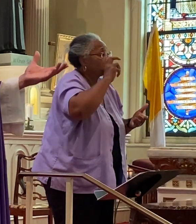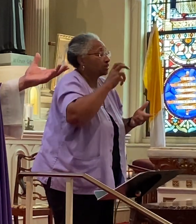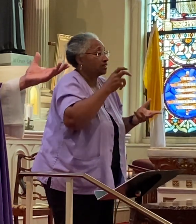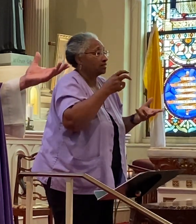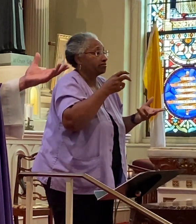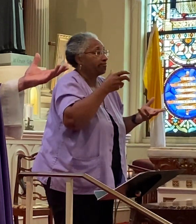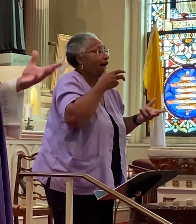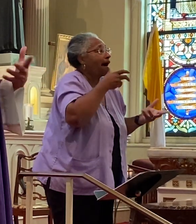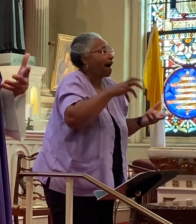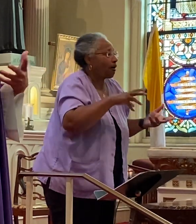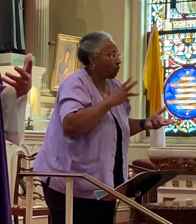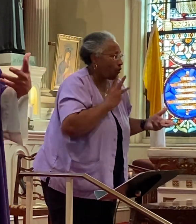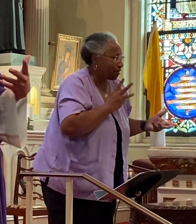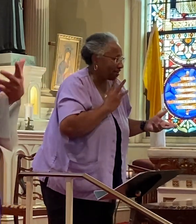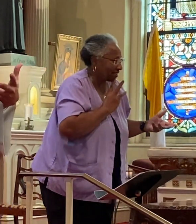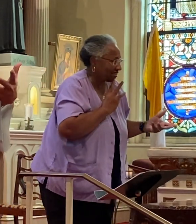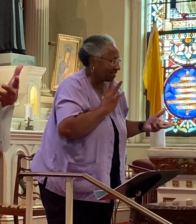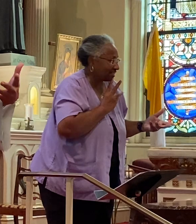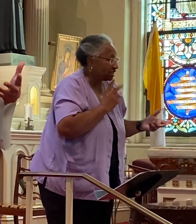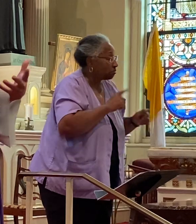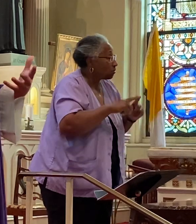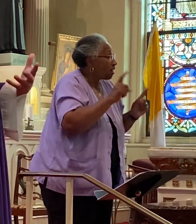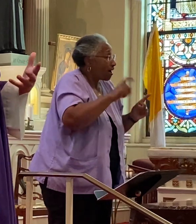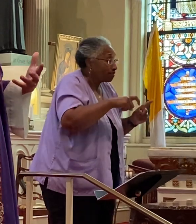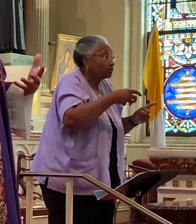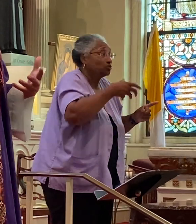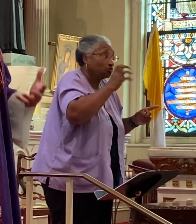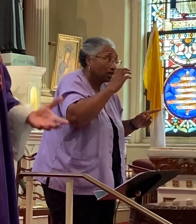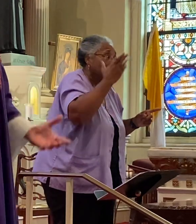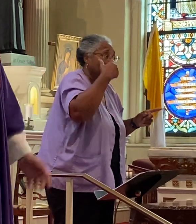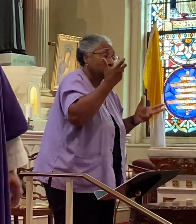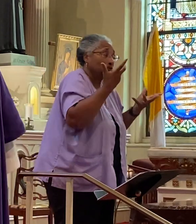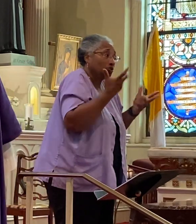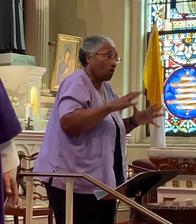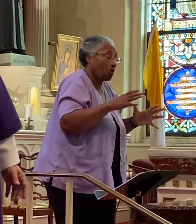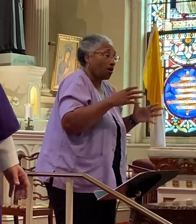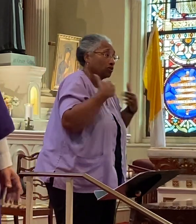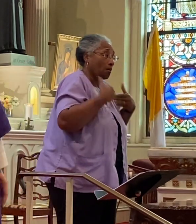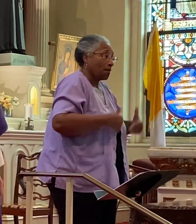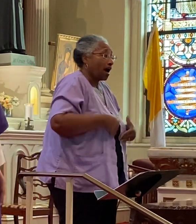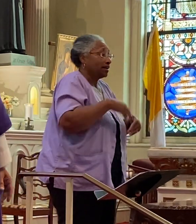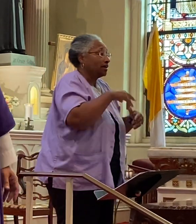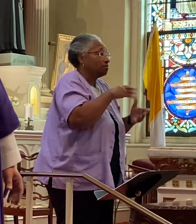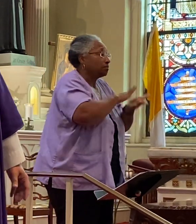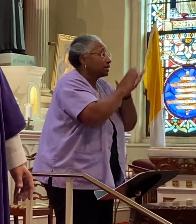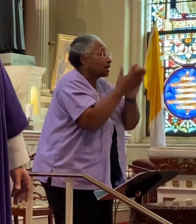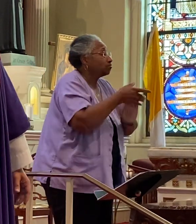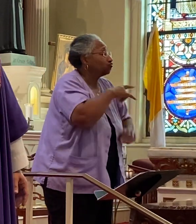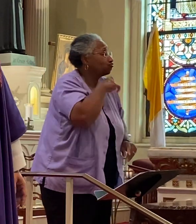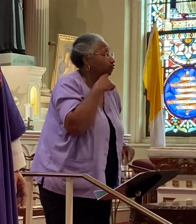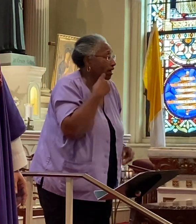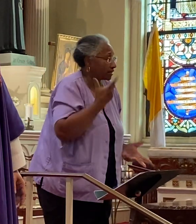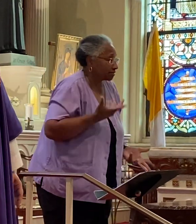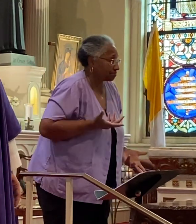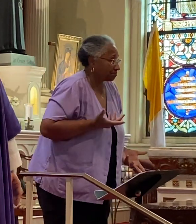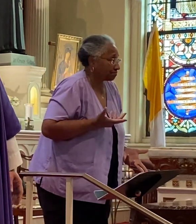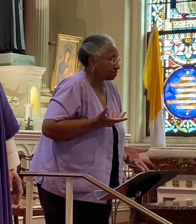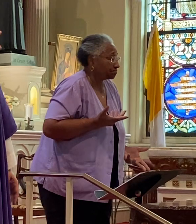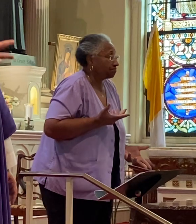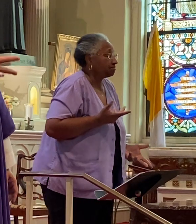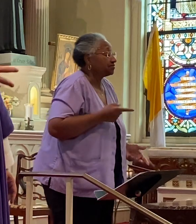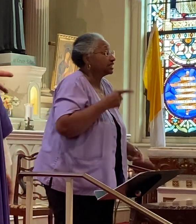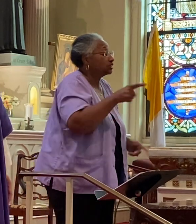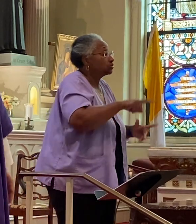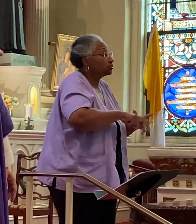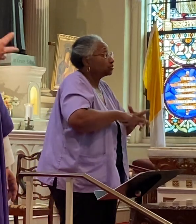but you have to drink it because dehydration is a big problem. So you have to drink it no matter what the temperature is, and you begin